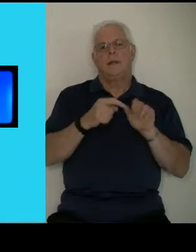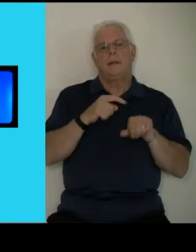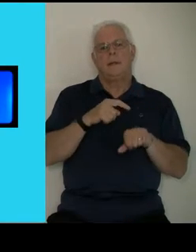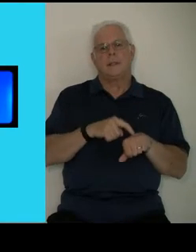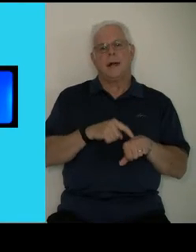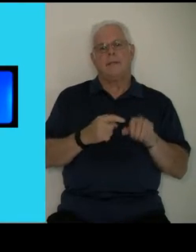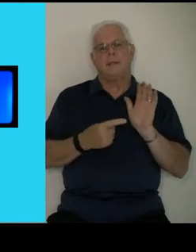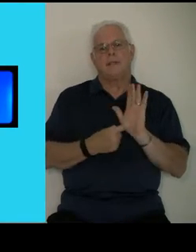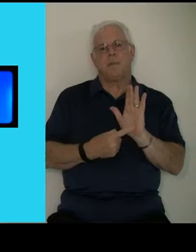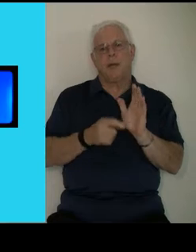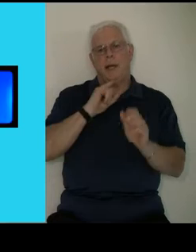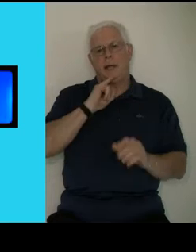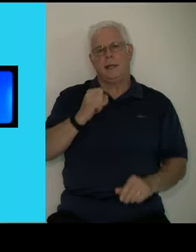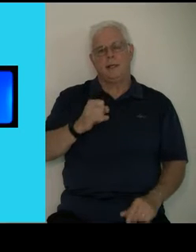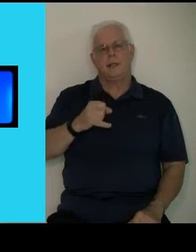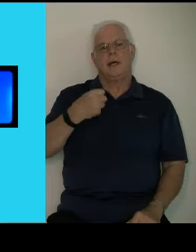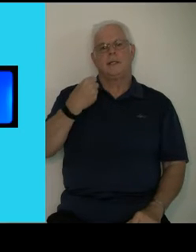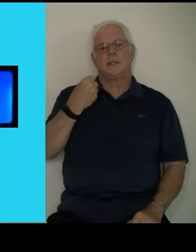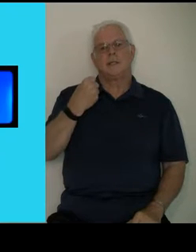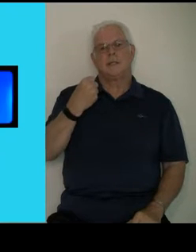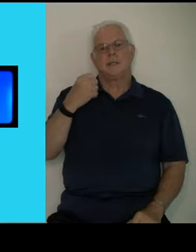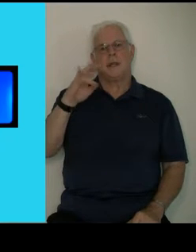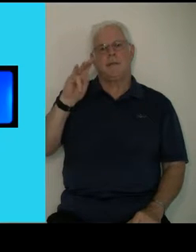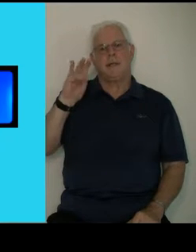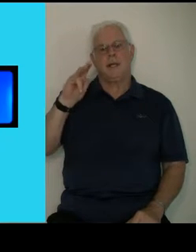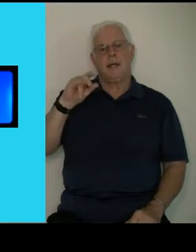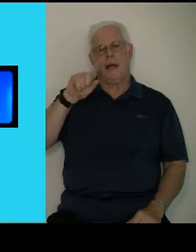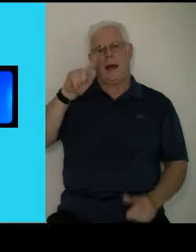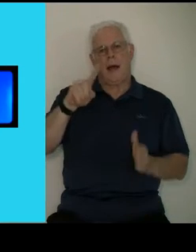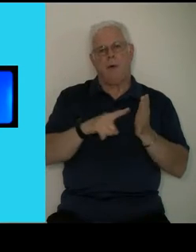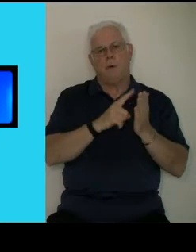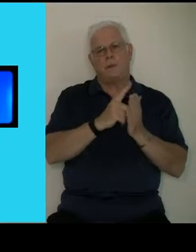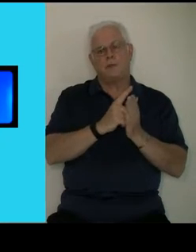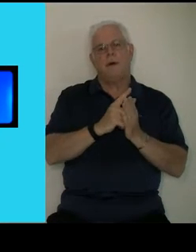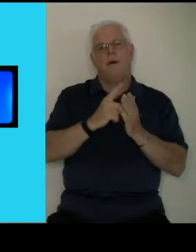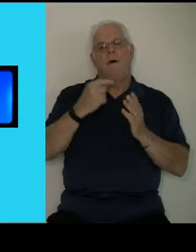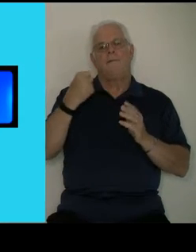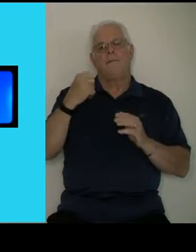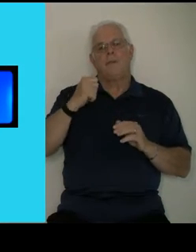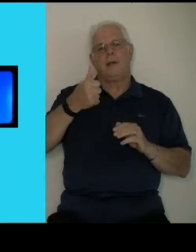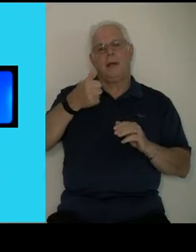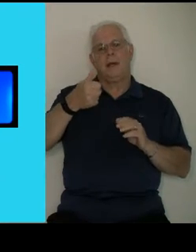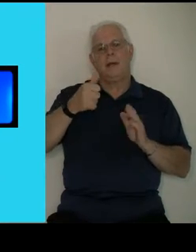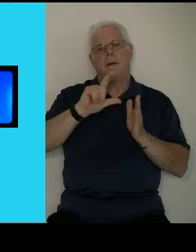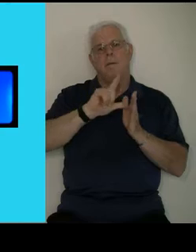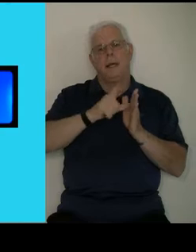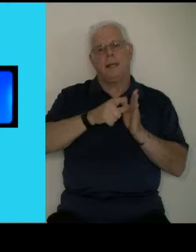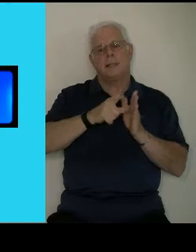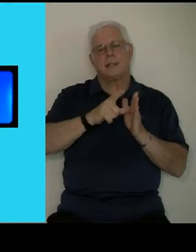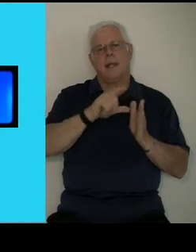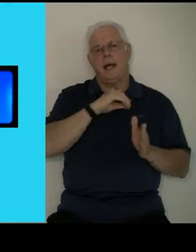The time displayed is 17 hours, 10 minutes,